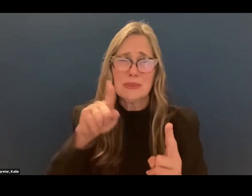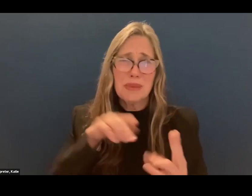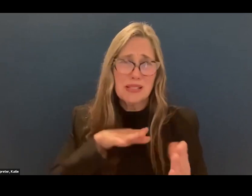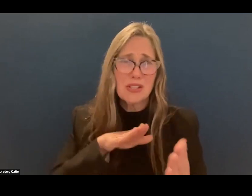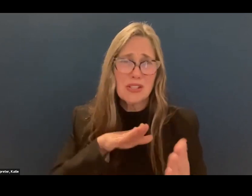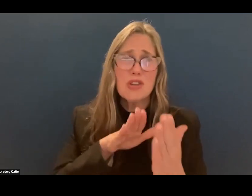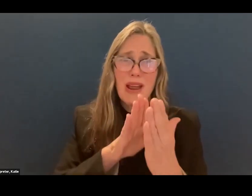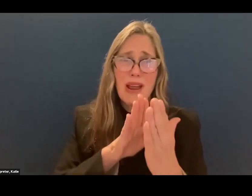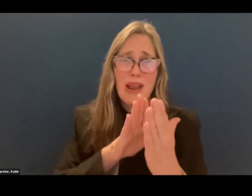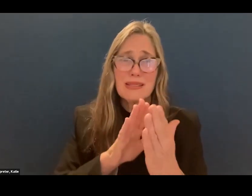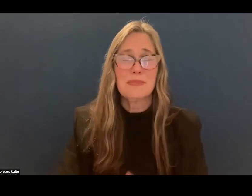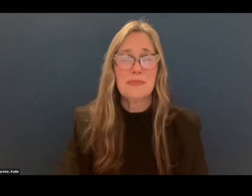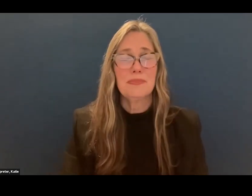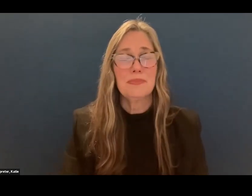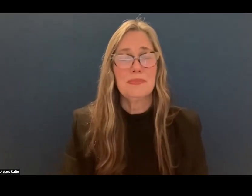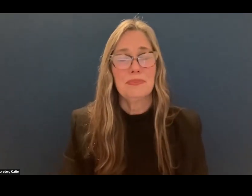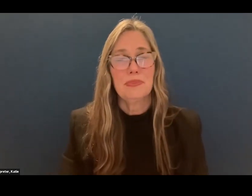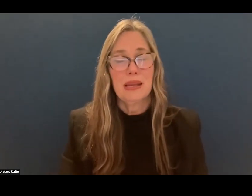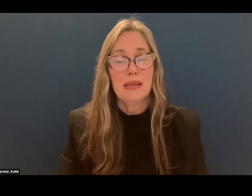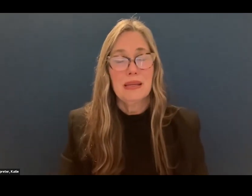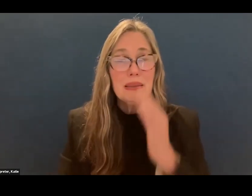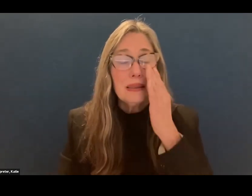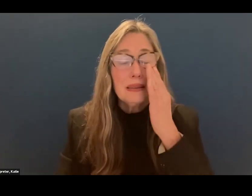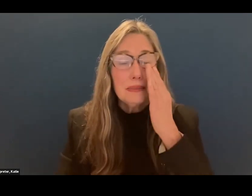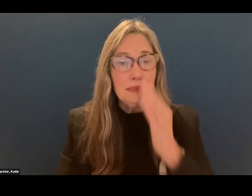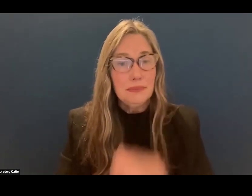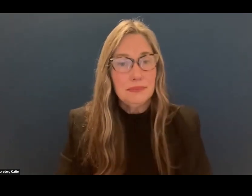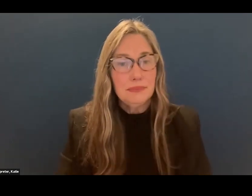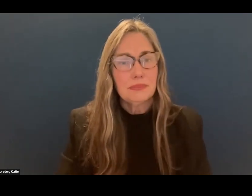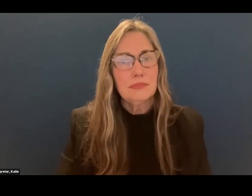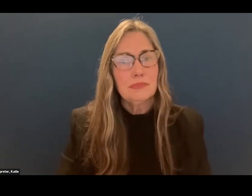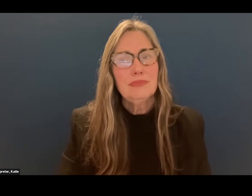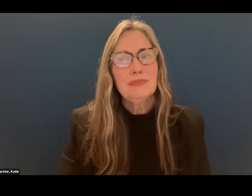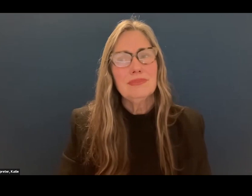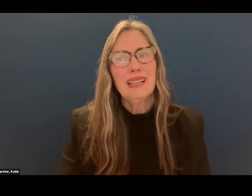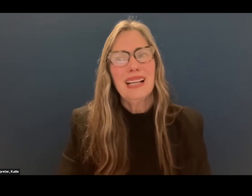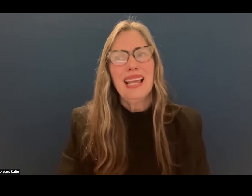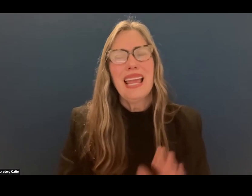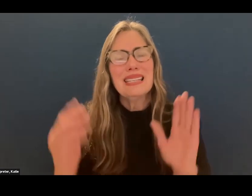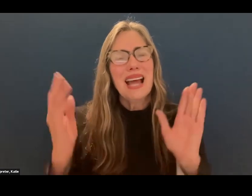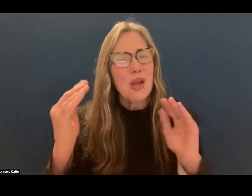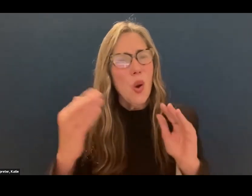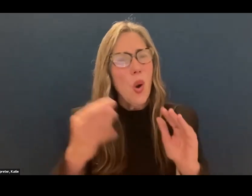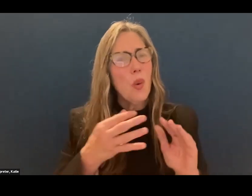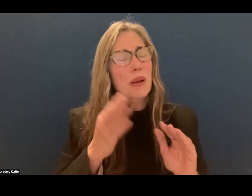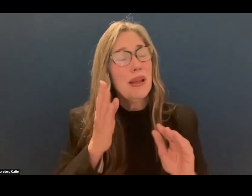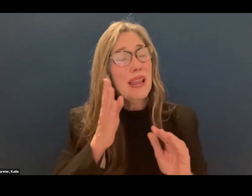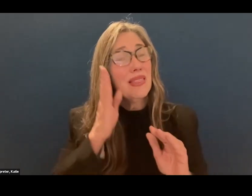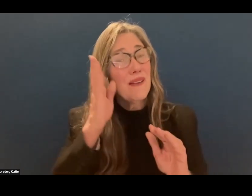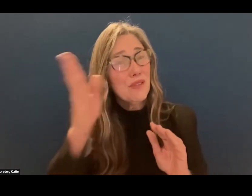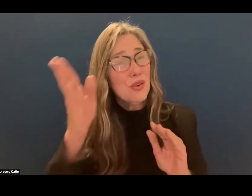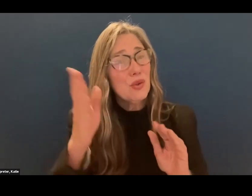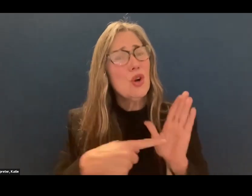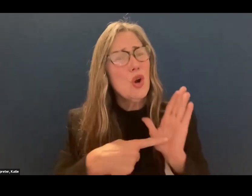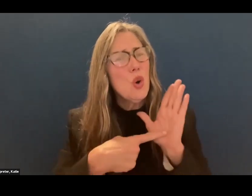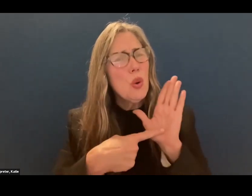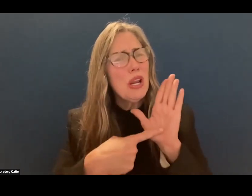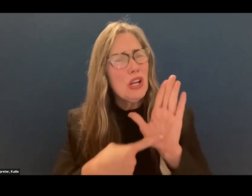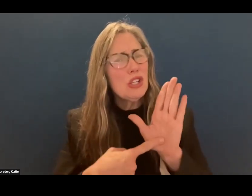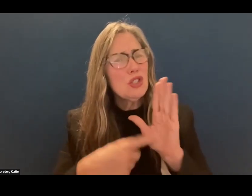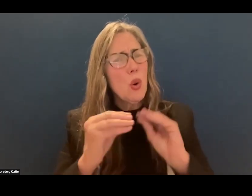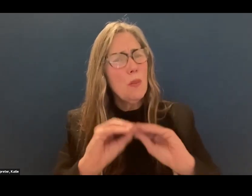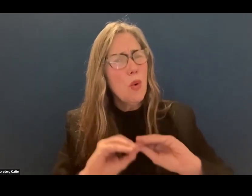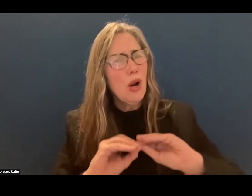I'm hoping that we get an opportunity in the future to demonstrate what that looks like to the extent that we can. So